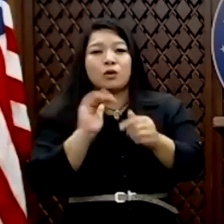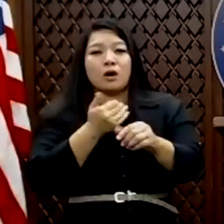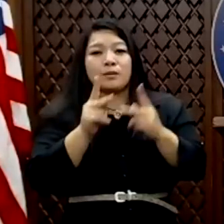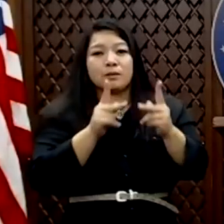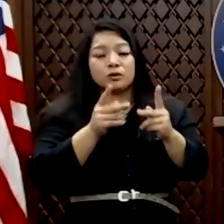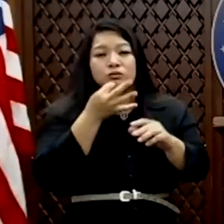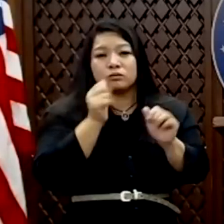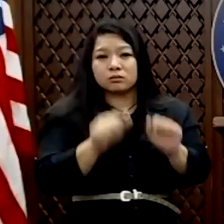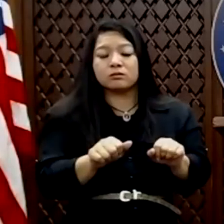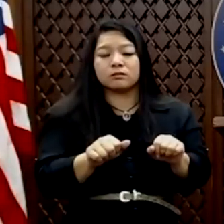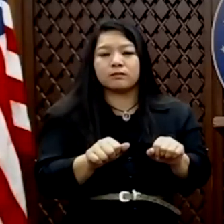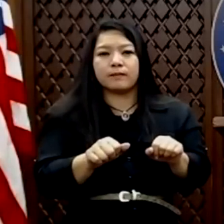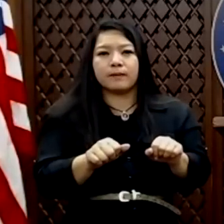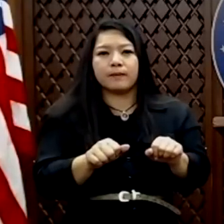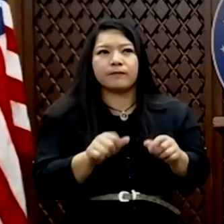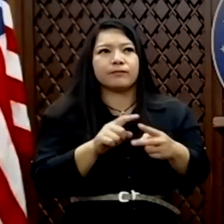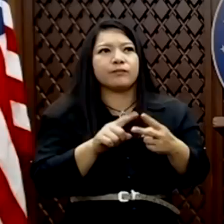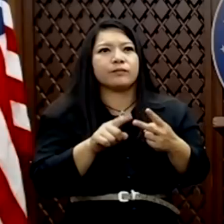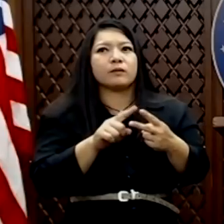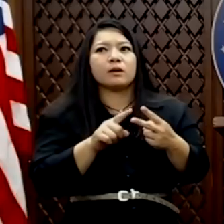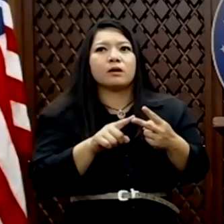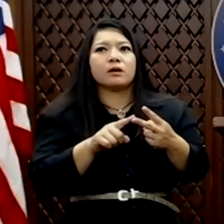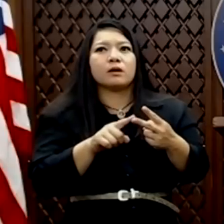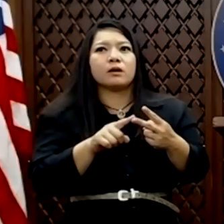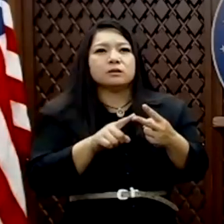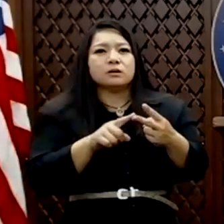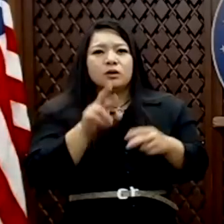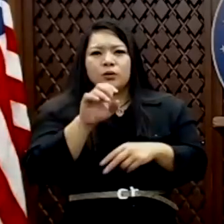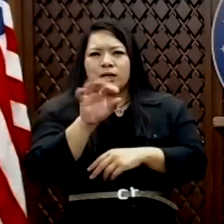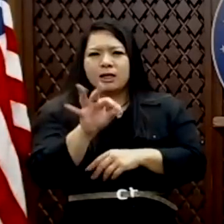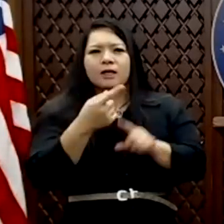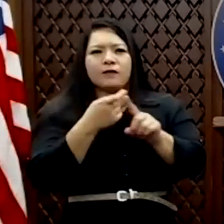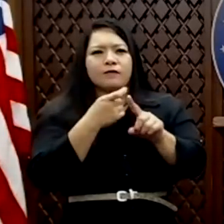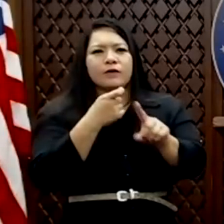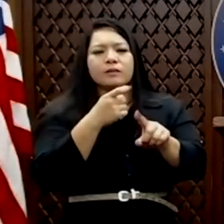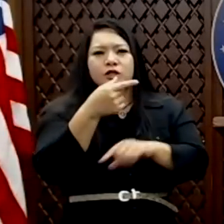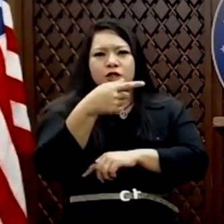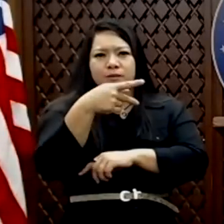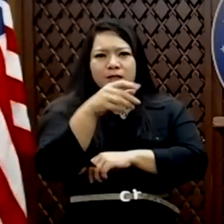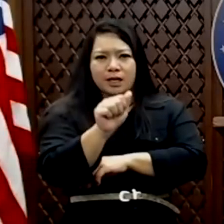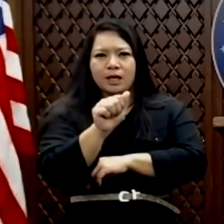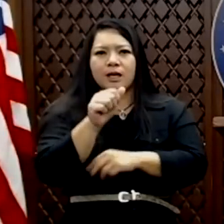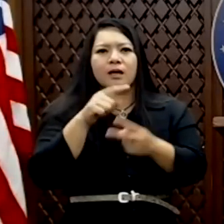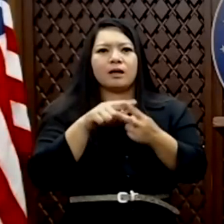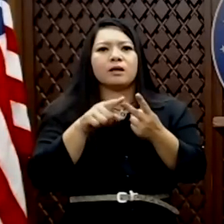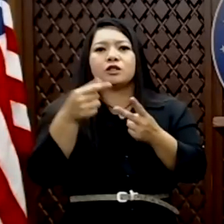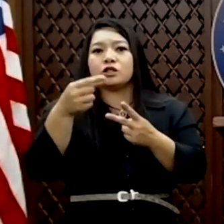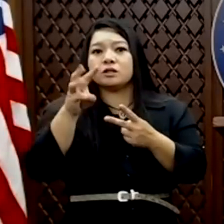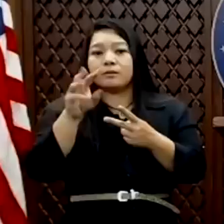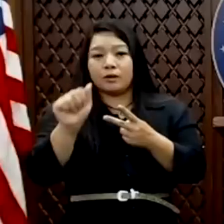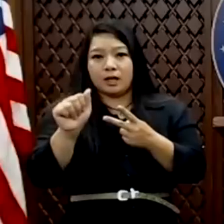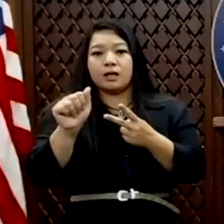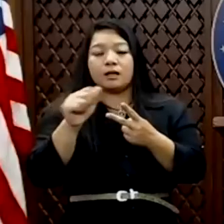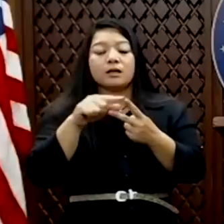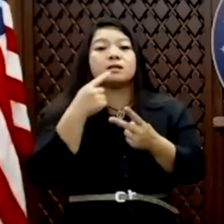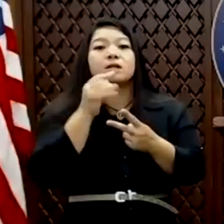people. There's already relief from the GPA and the GWA saying